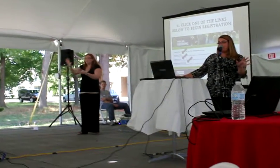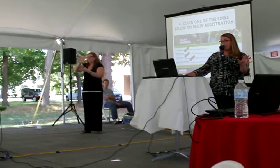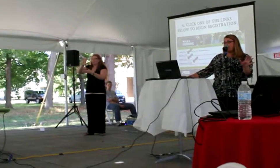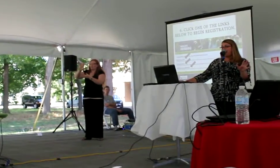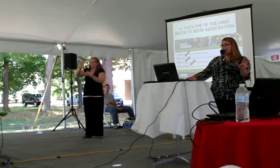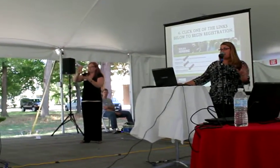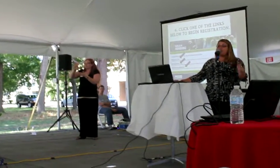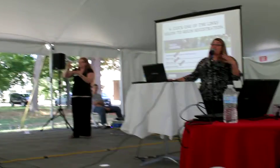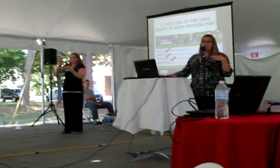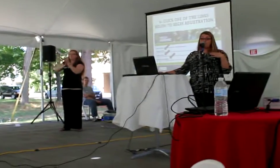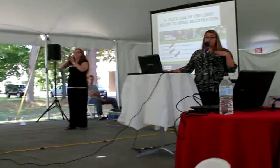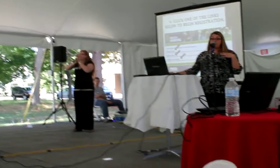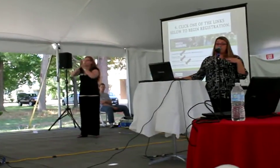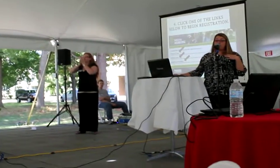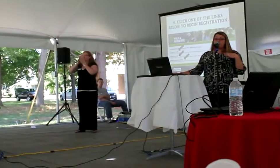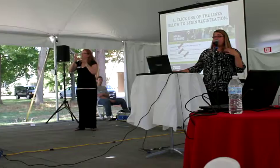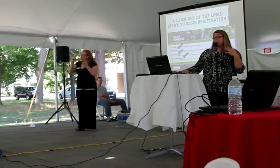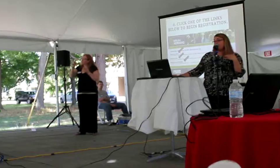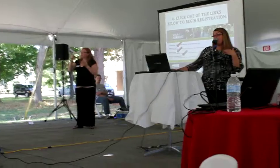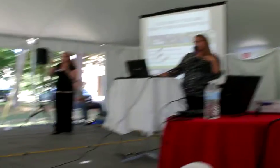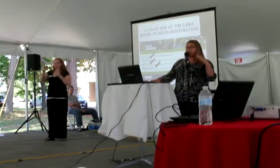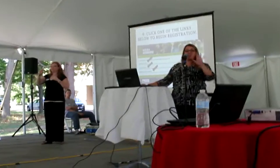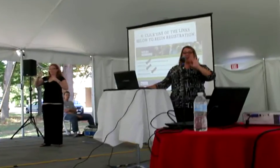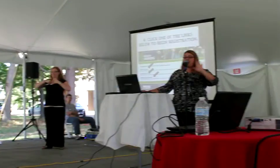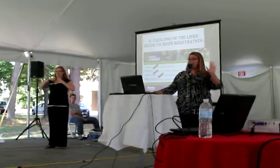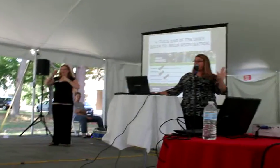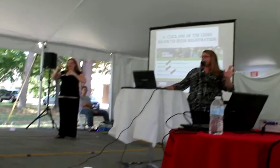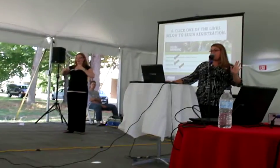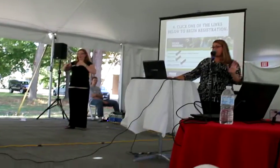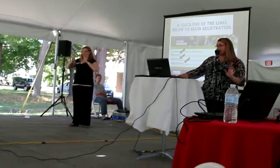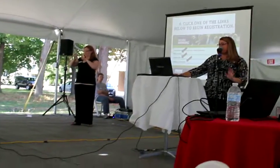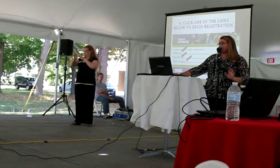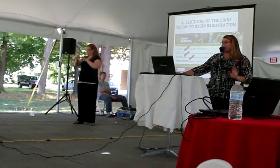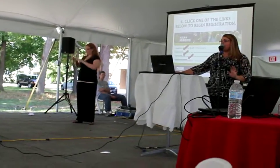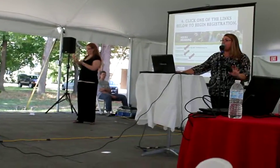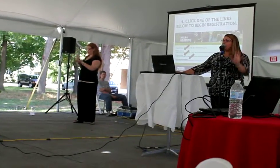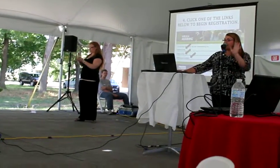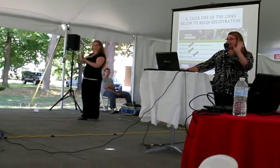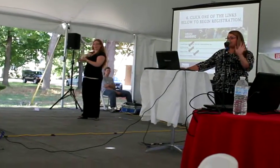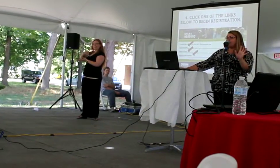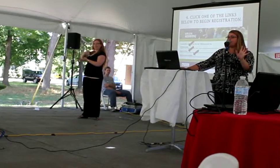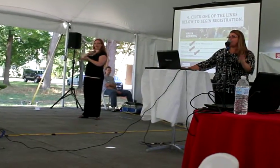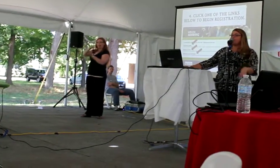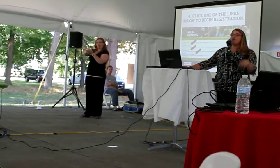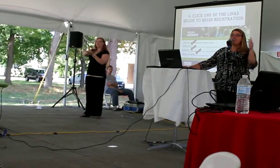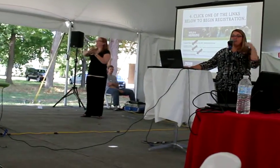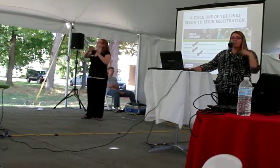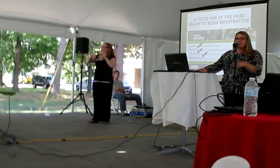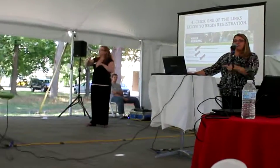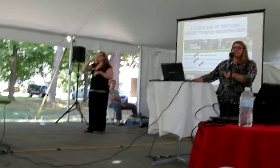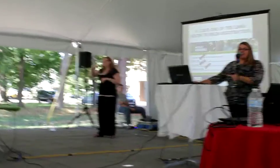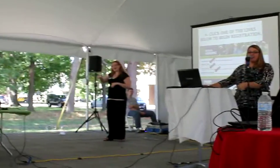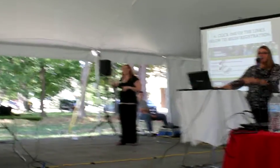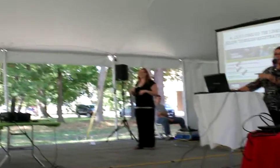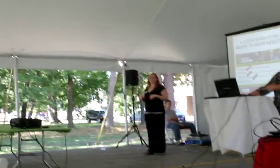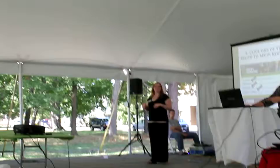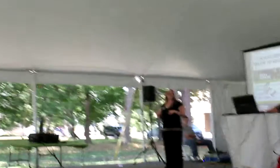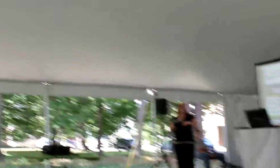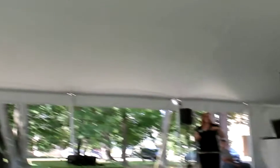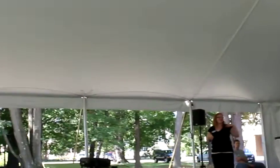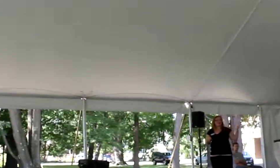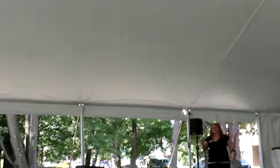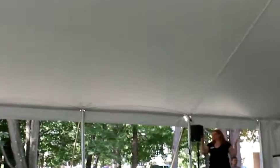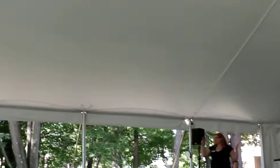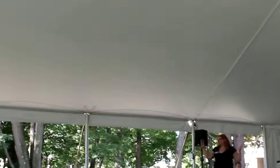That's not what we want to happen. If I have to register you myself, I have no problem doing that. But I can tell you, this thing, this